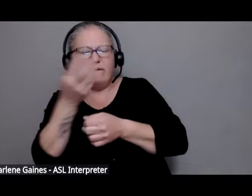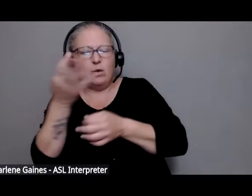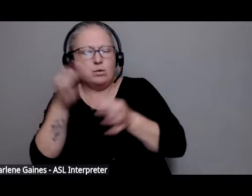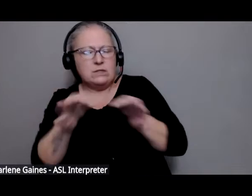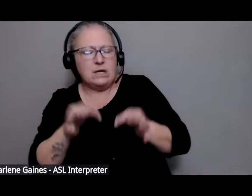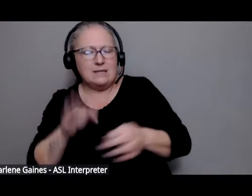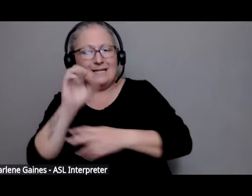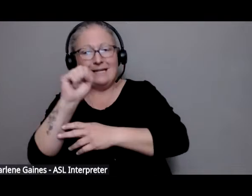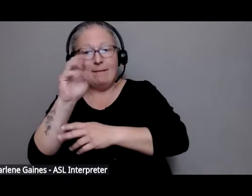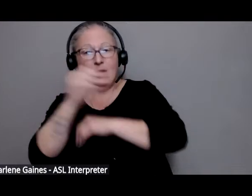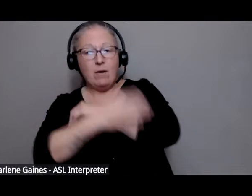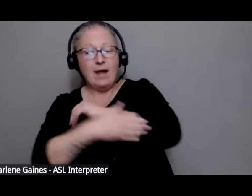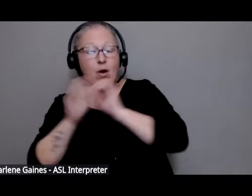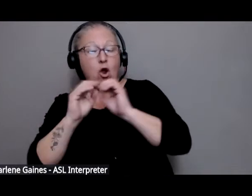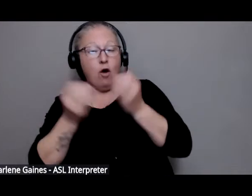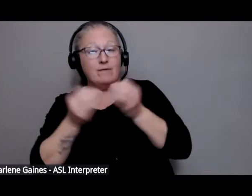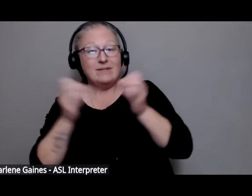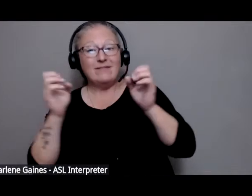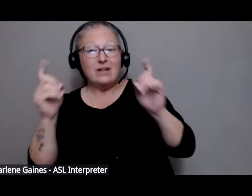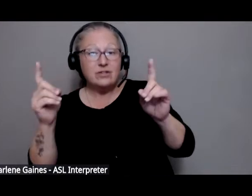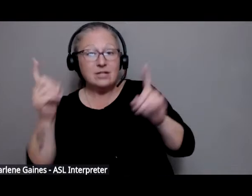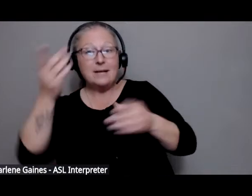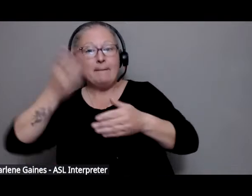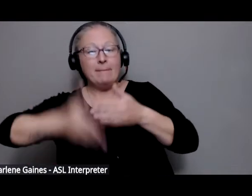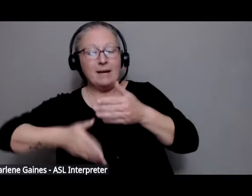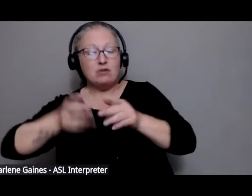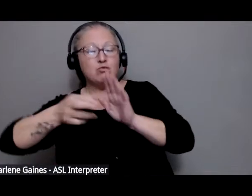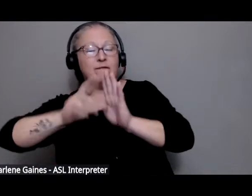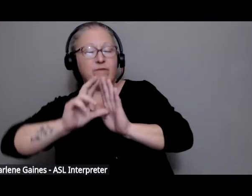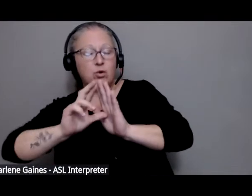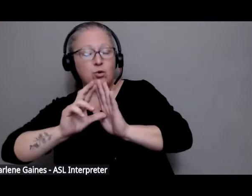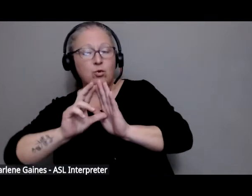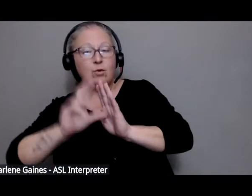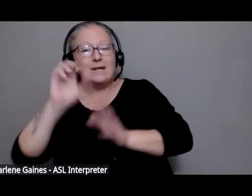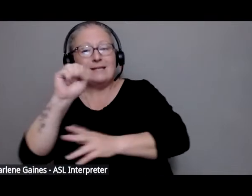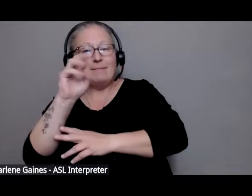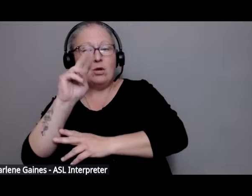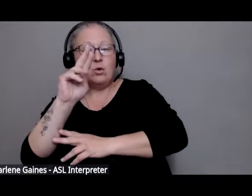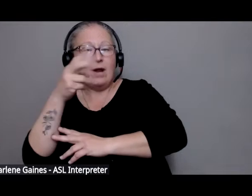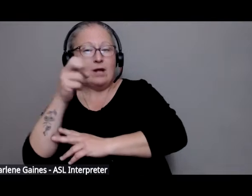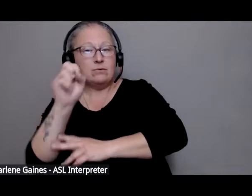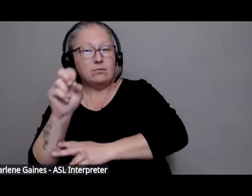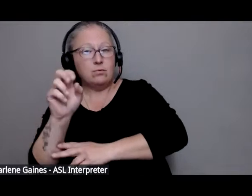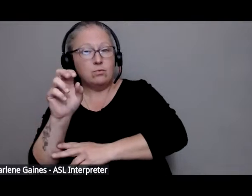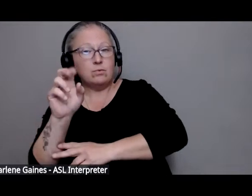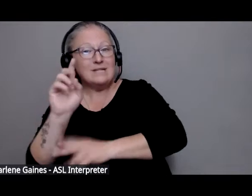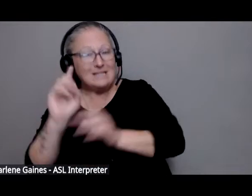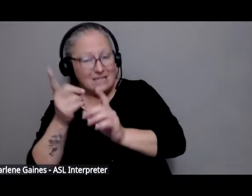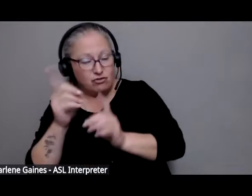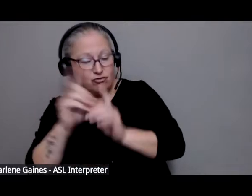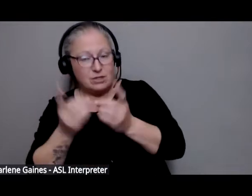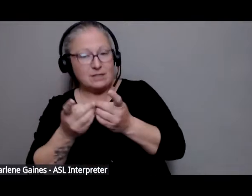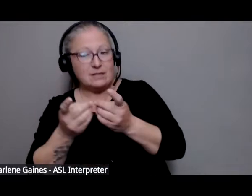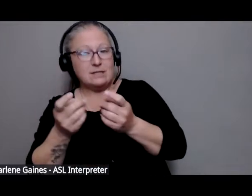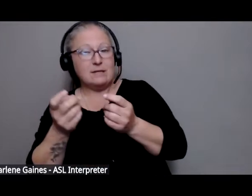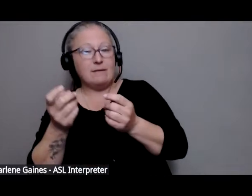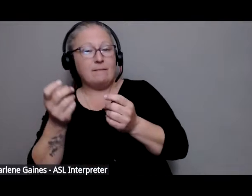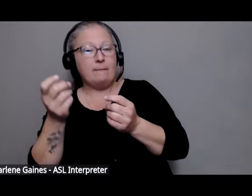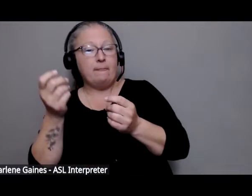San Mateo County Office of Education has completed its review of San Mateo Union High School District